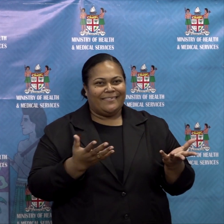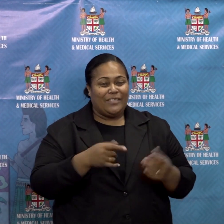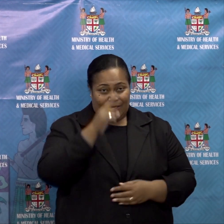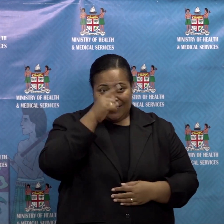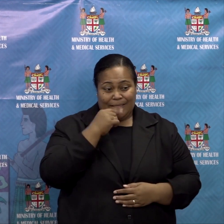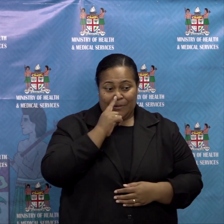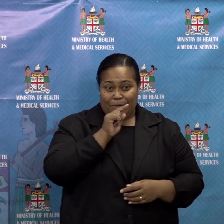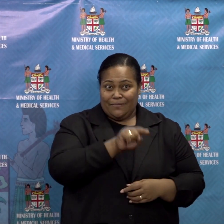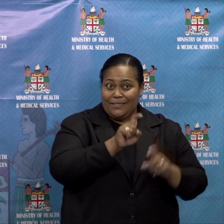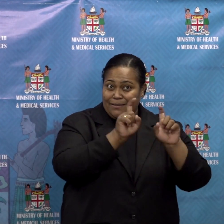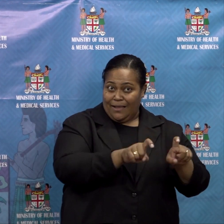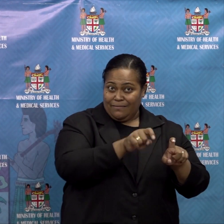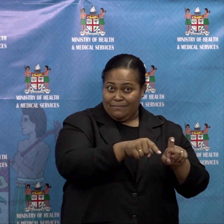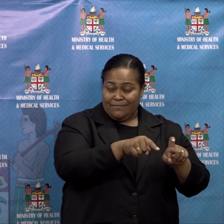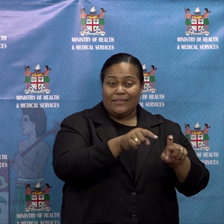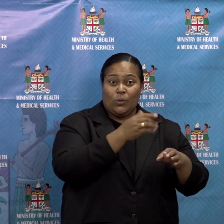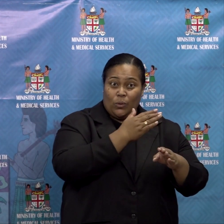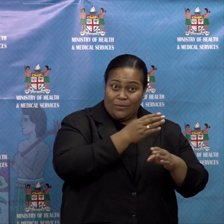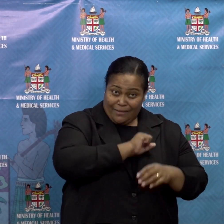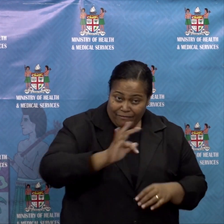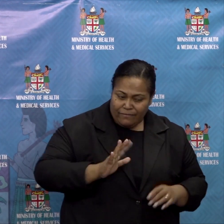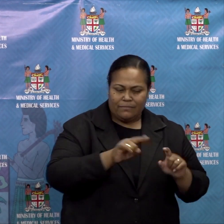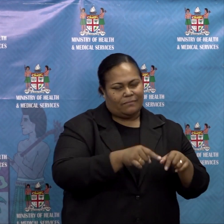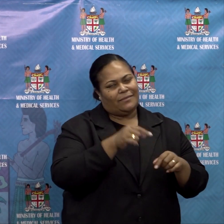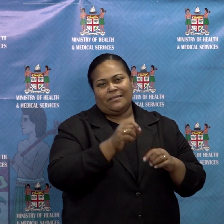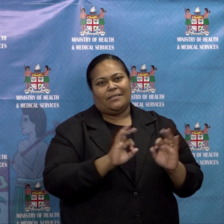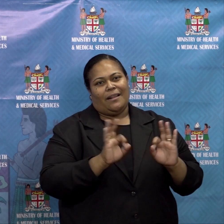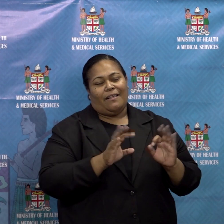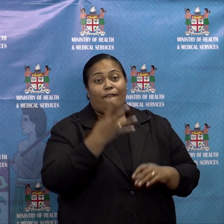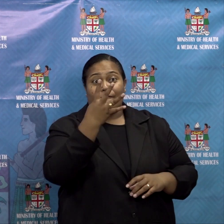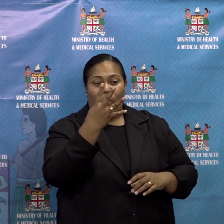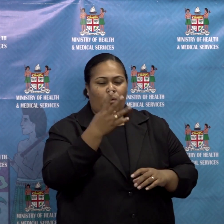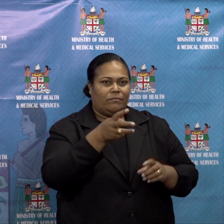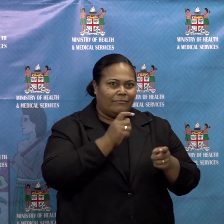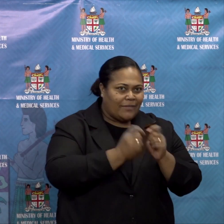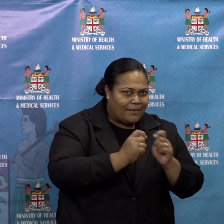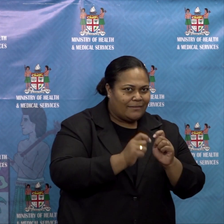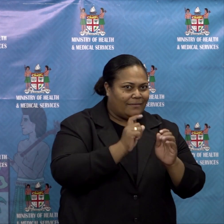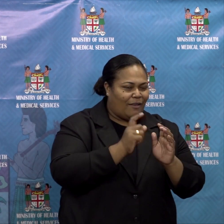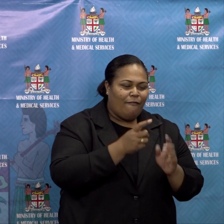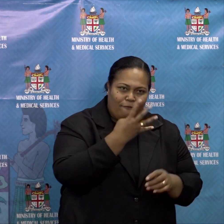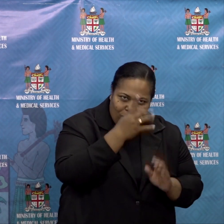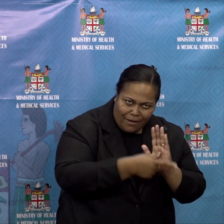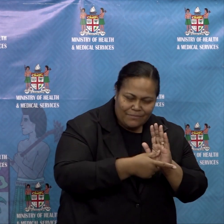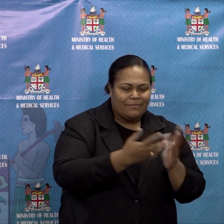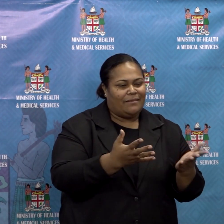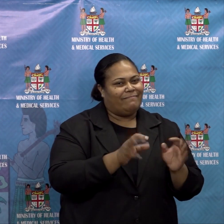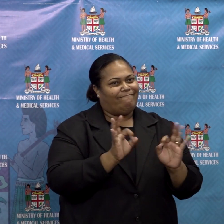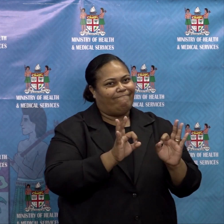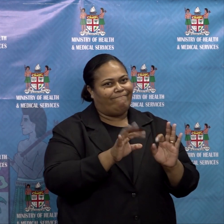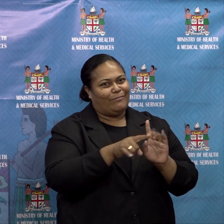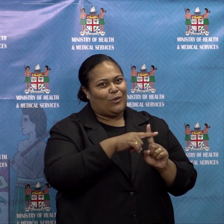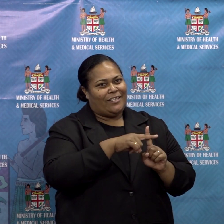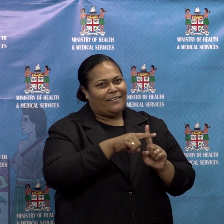completing 21 days and 4 rounds of testing with no positive cases. Lautoka Hospital over